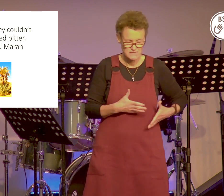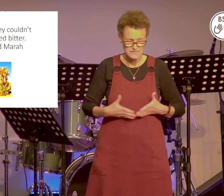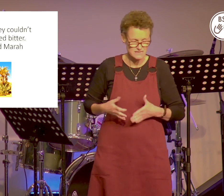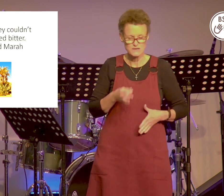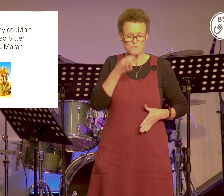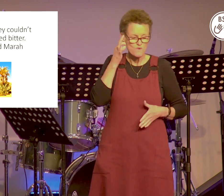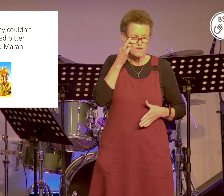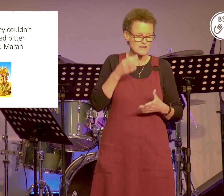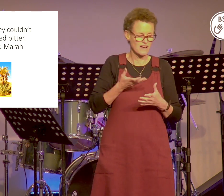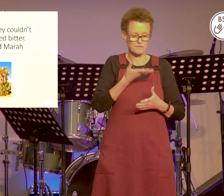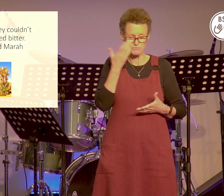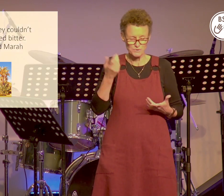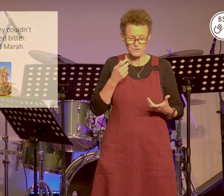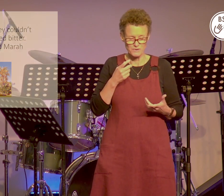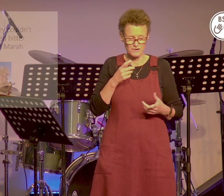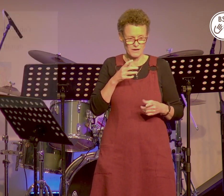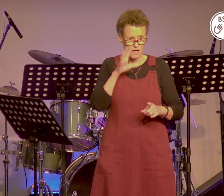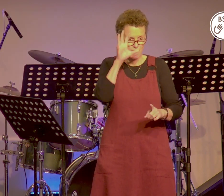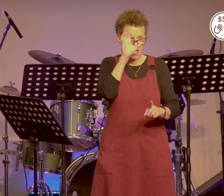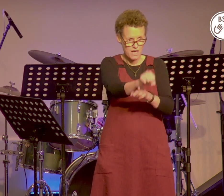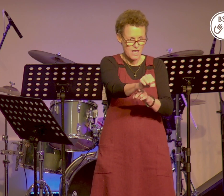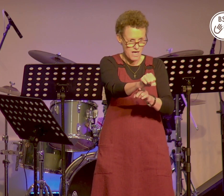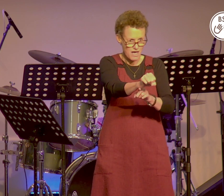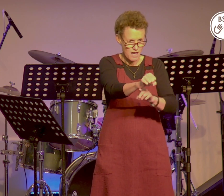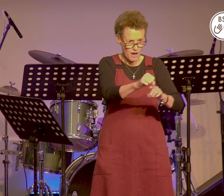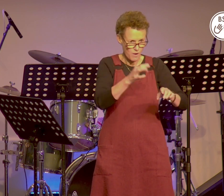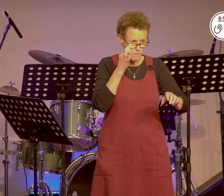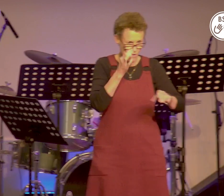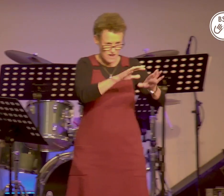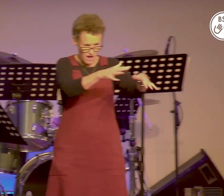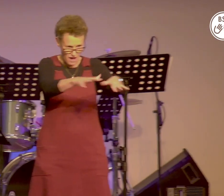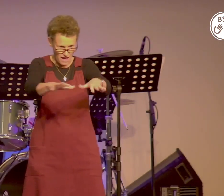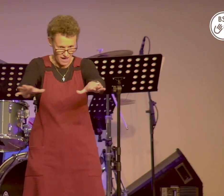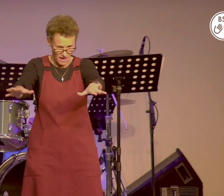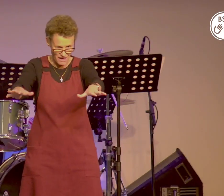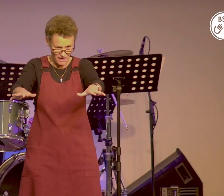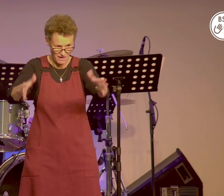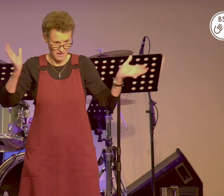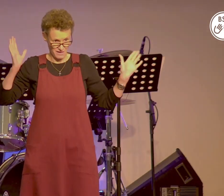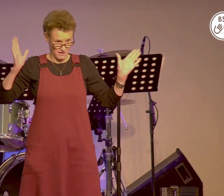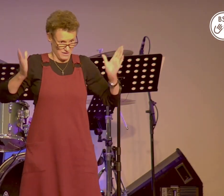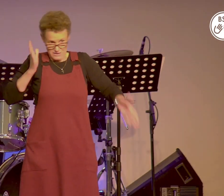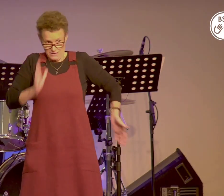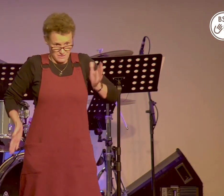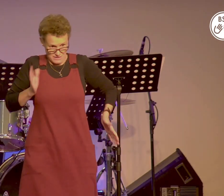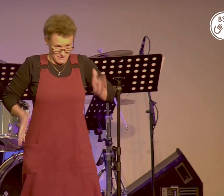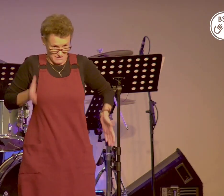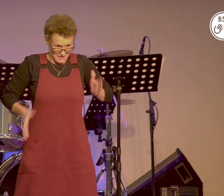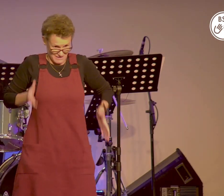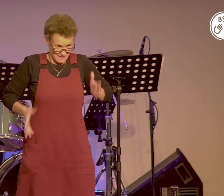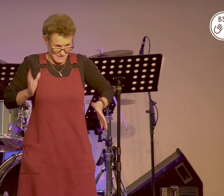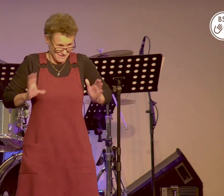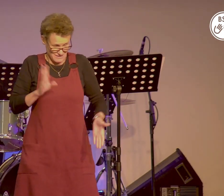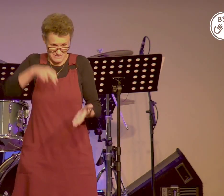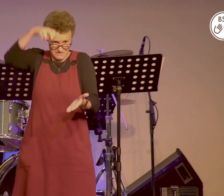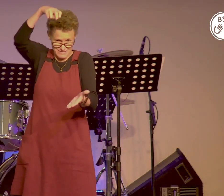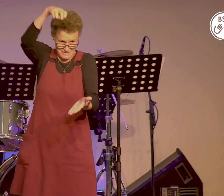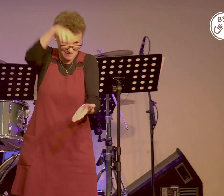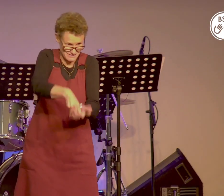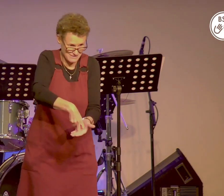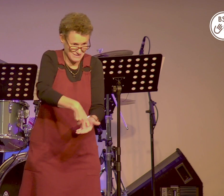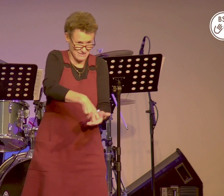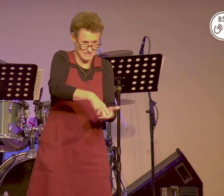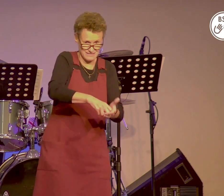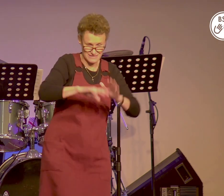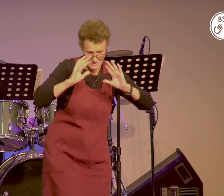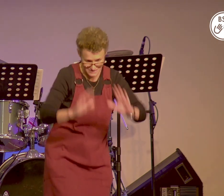So after 3 days, you've got to think, they hadn't had any water. They get to this place where they see water and they're like, wow, let's leg it.